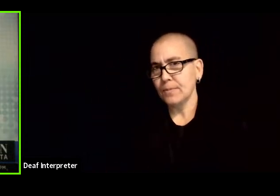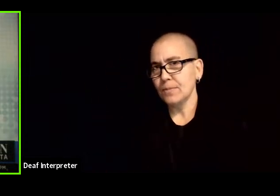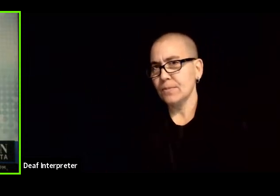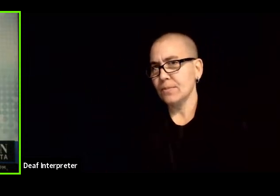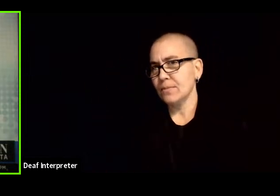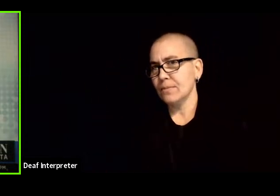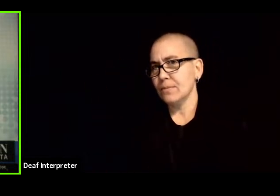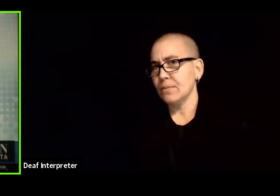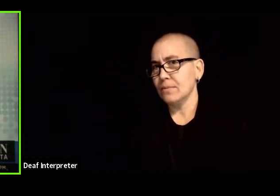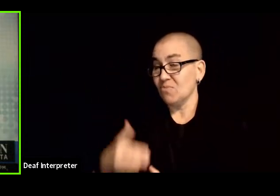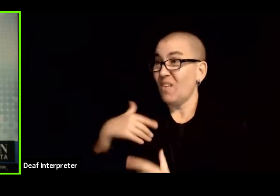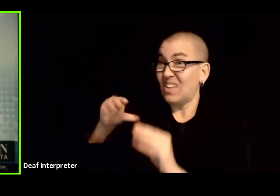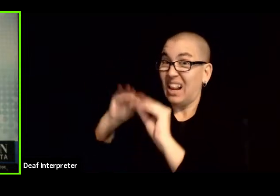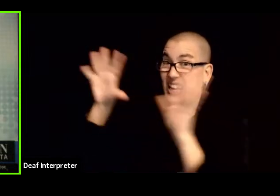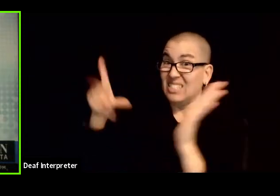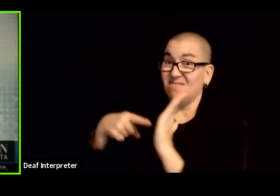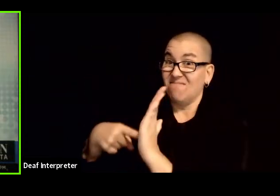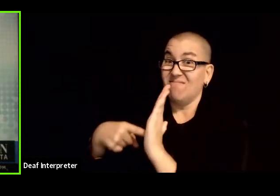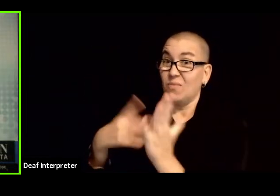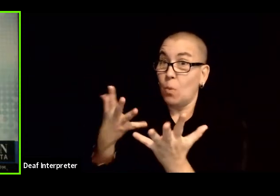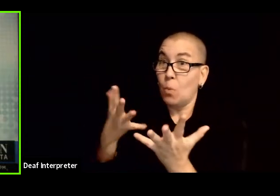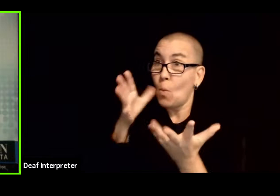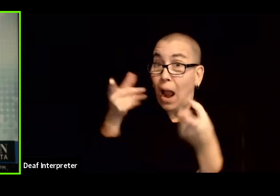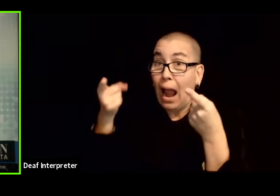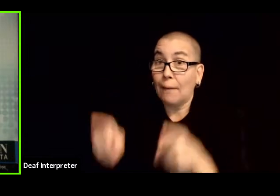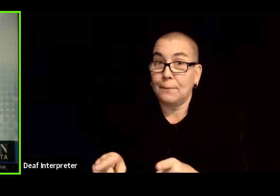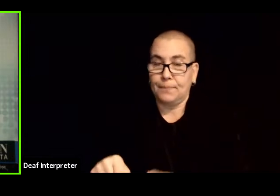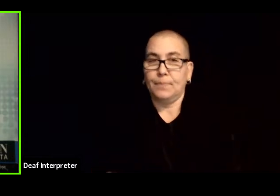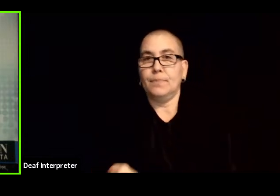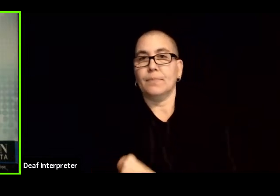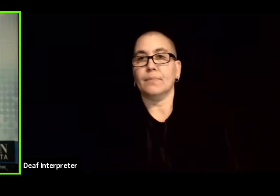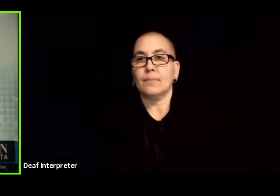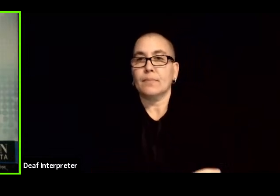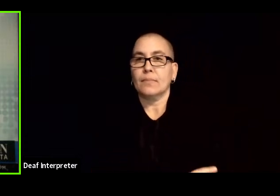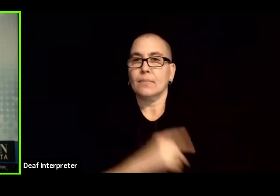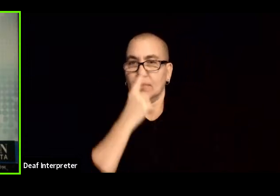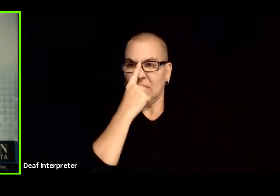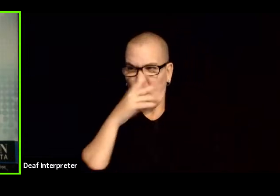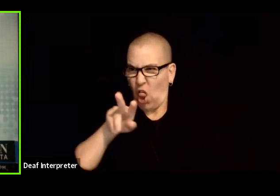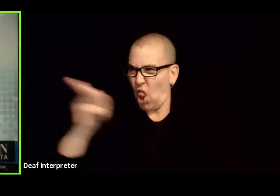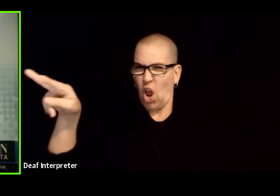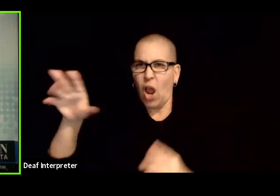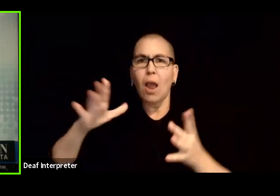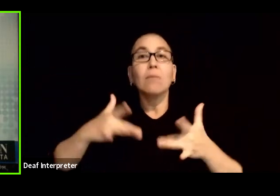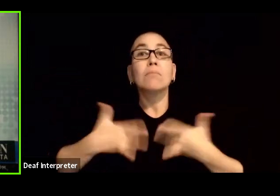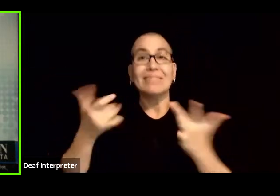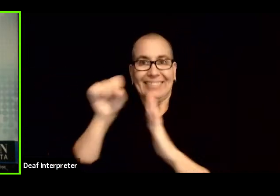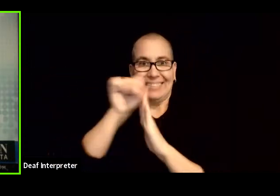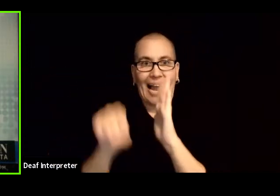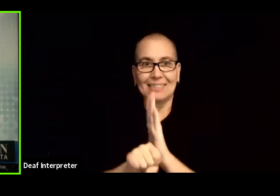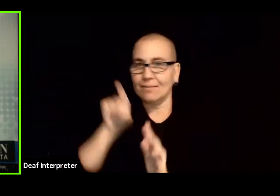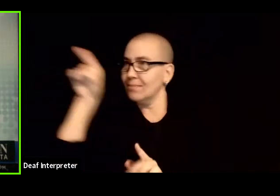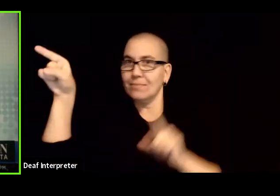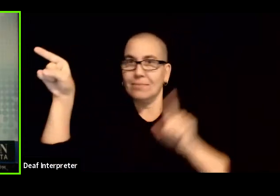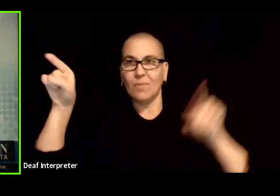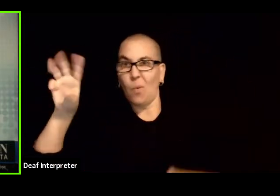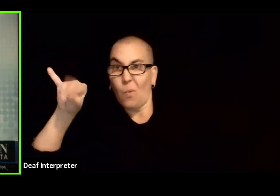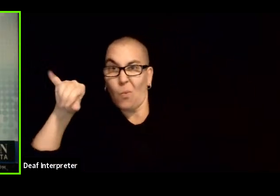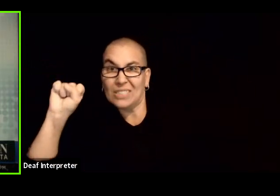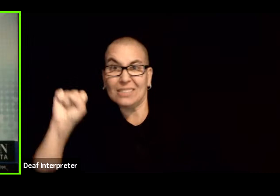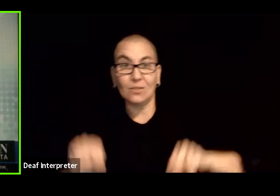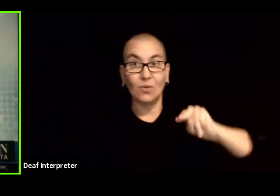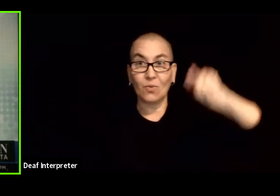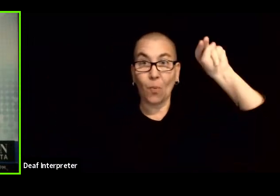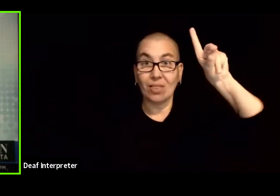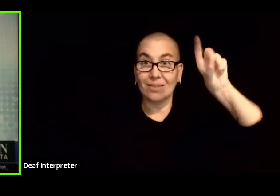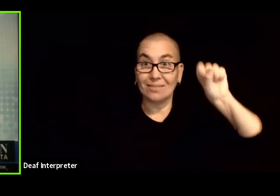in our neighboring states. So in addition to our ability to do some projections on what we think may happen, we look